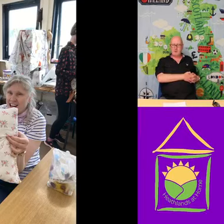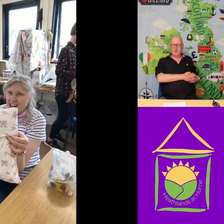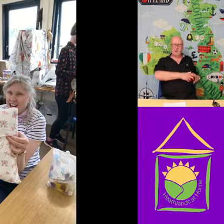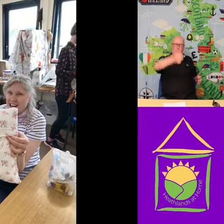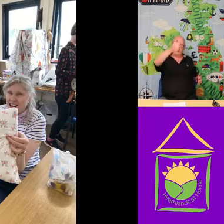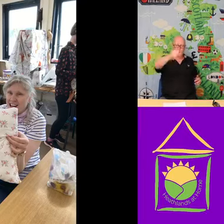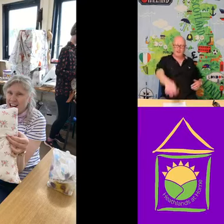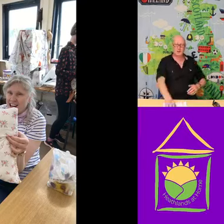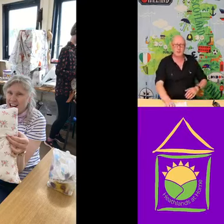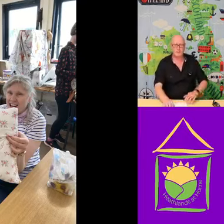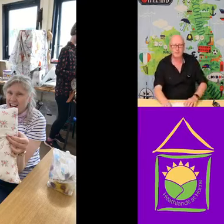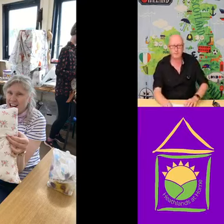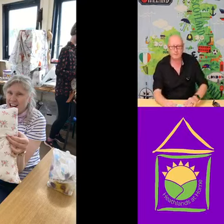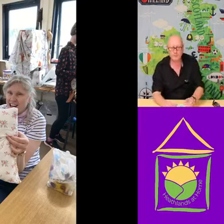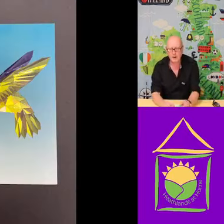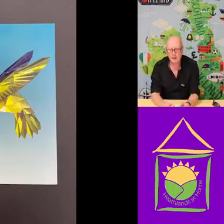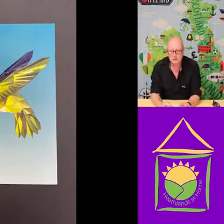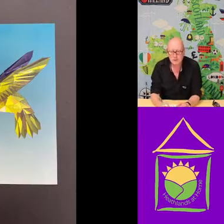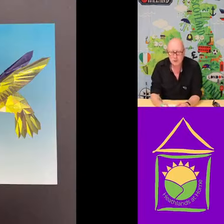well done, Kim. Nice one.